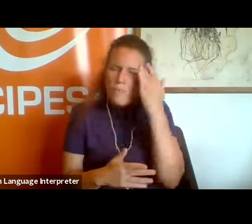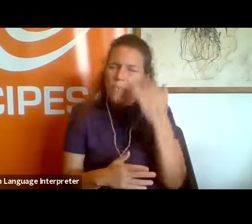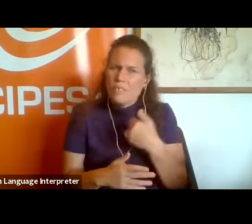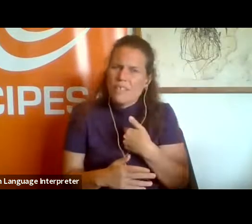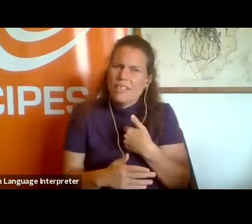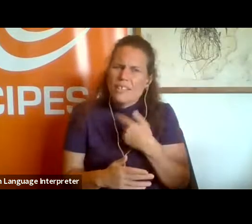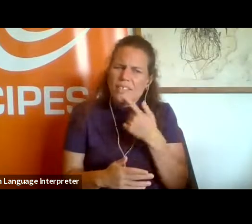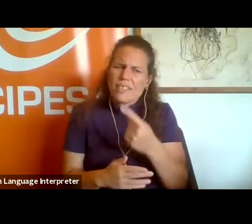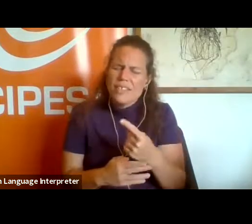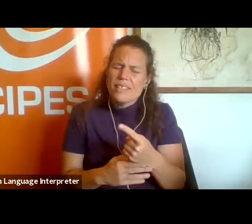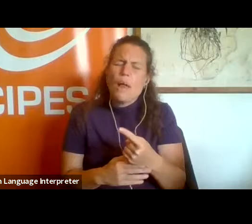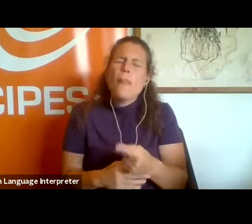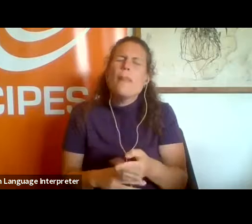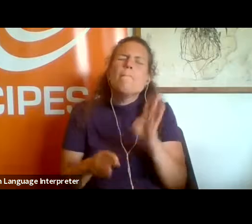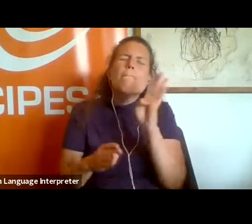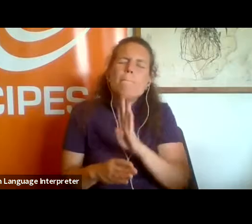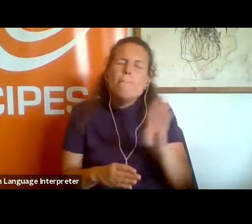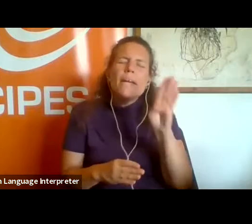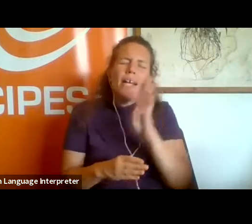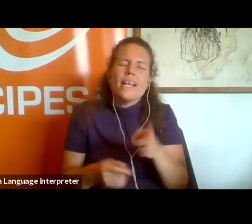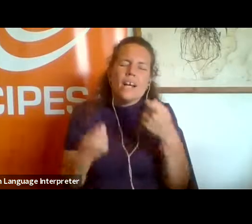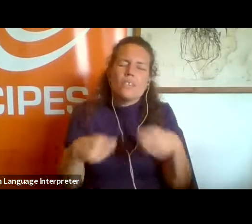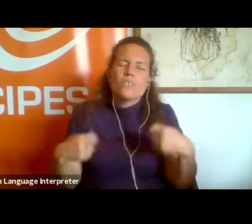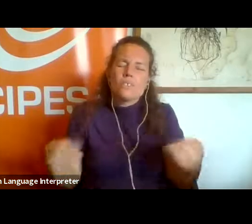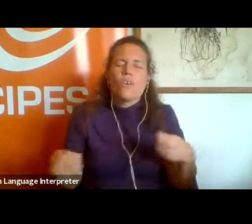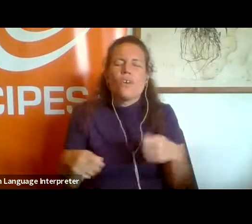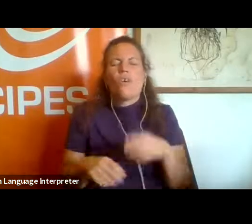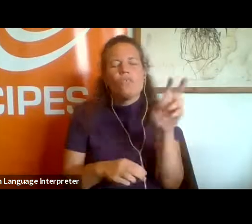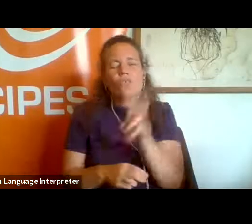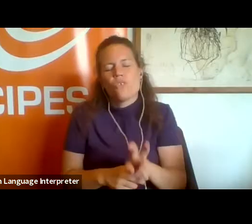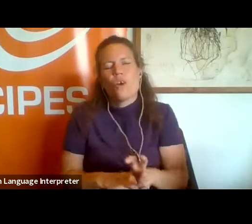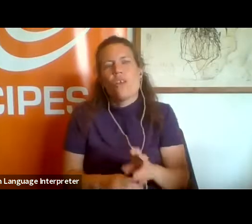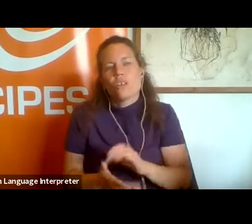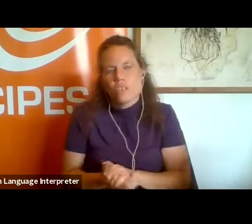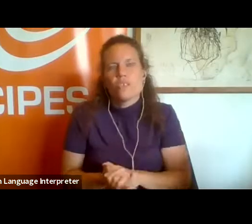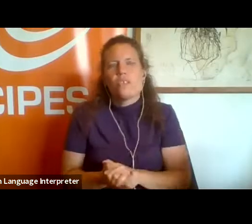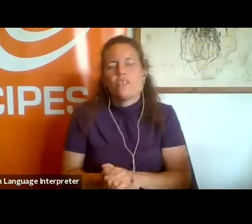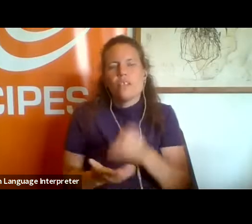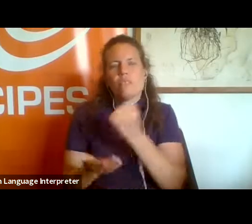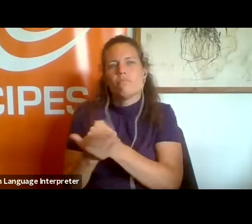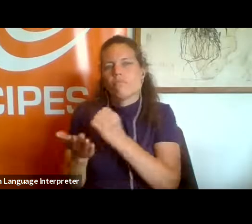around billions of dollars, just given the reach and scale of those attacks.